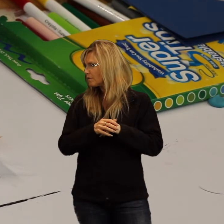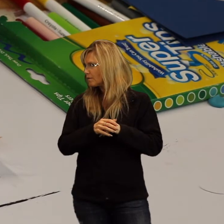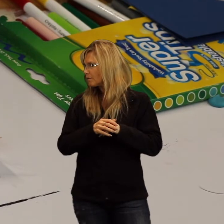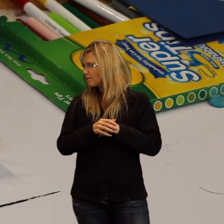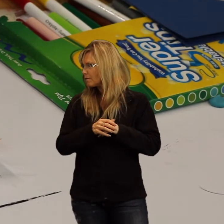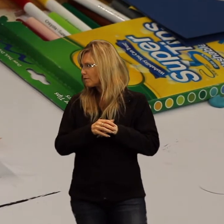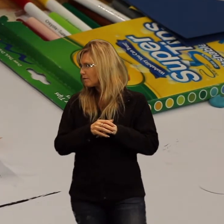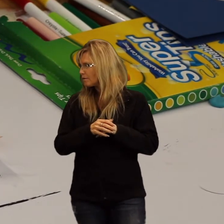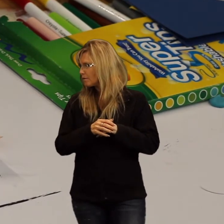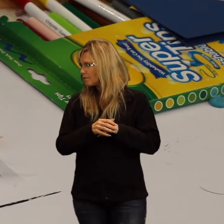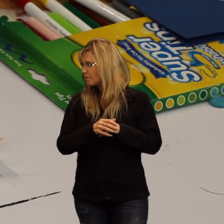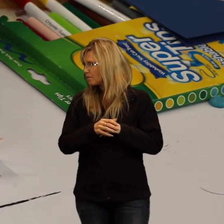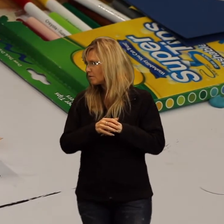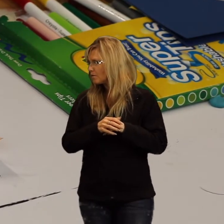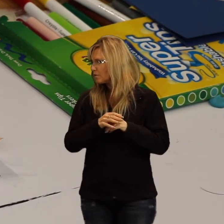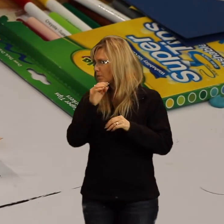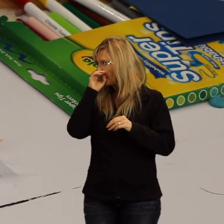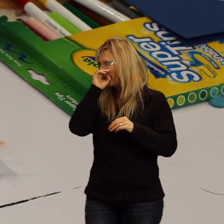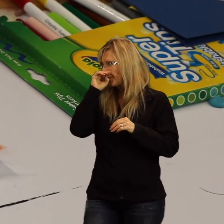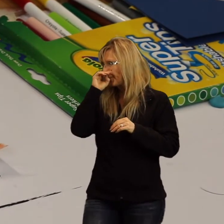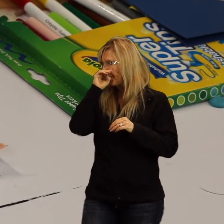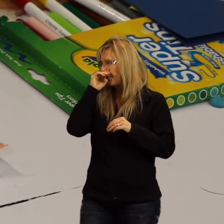moon.